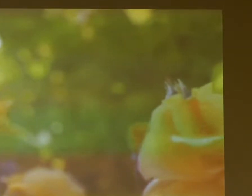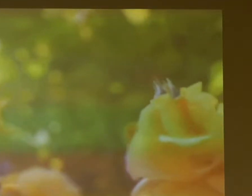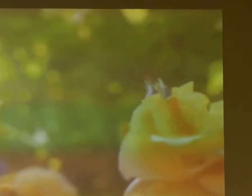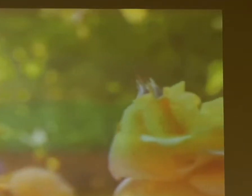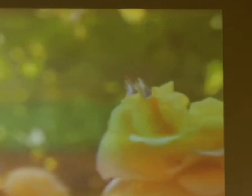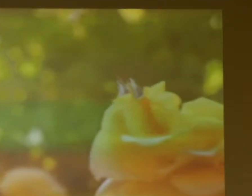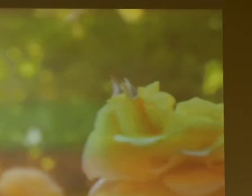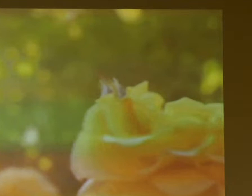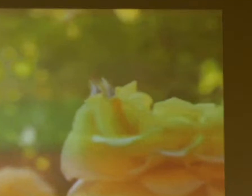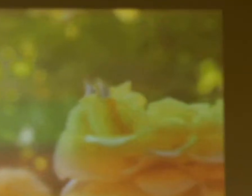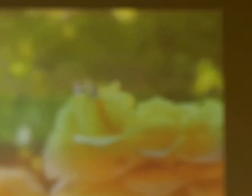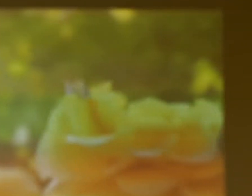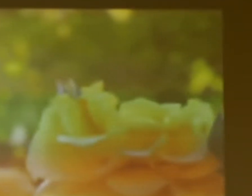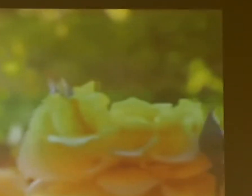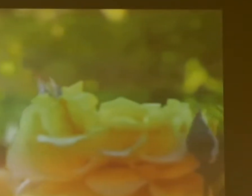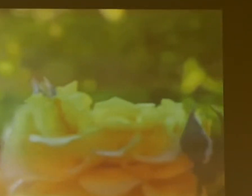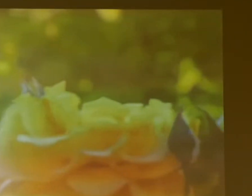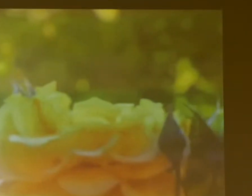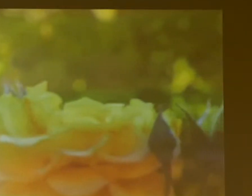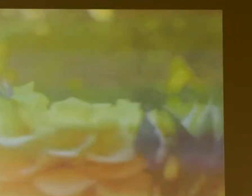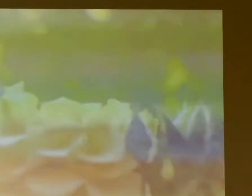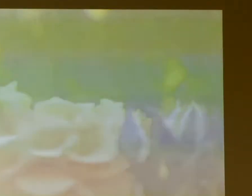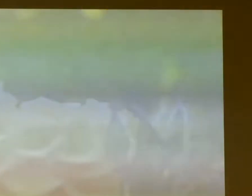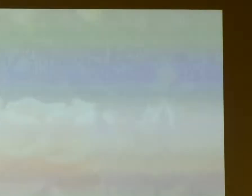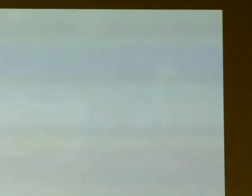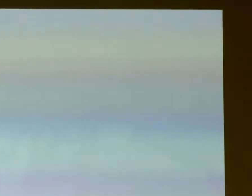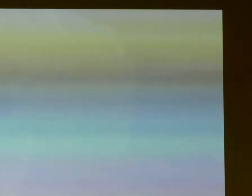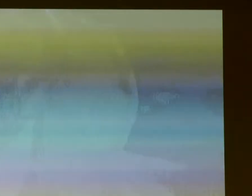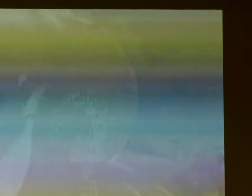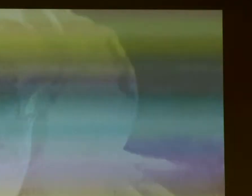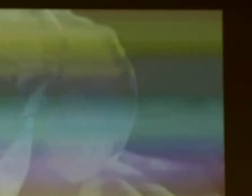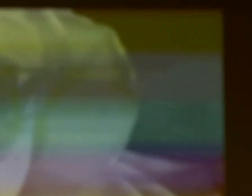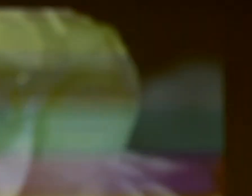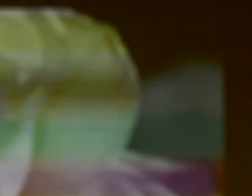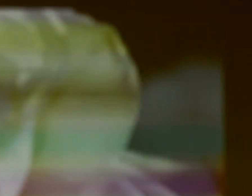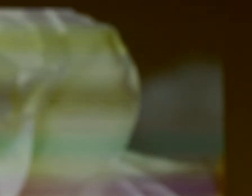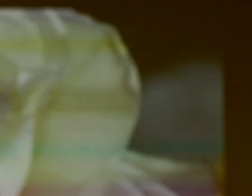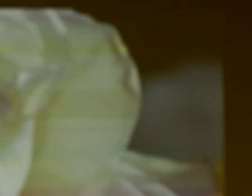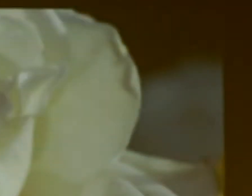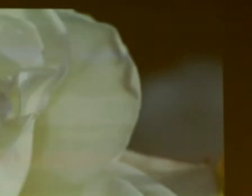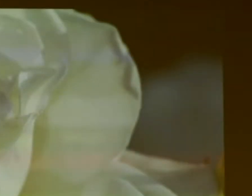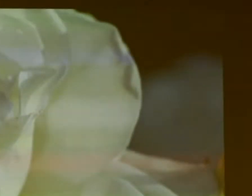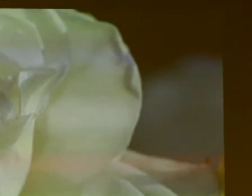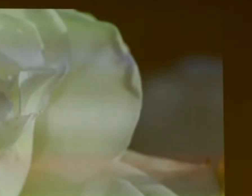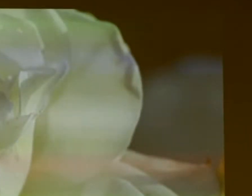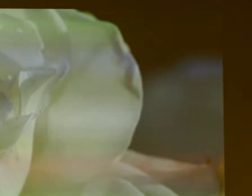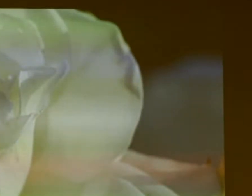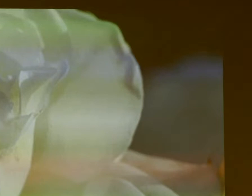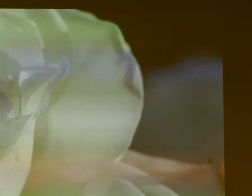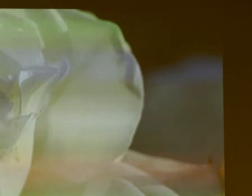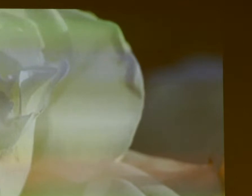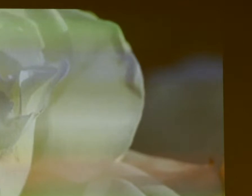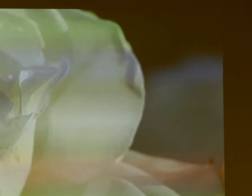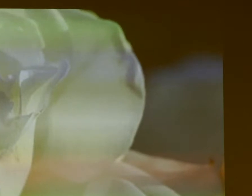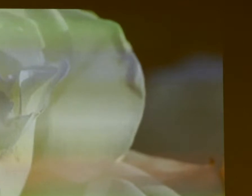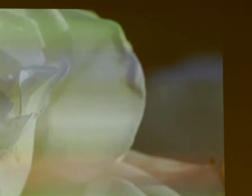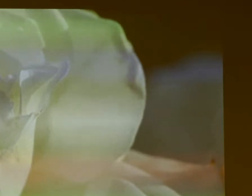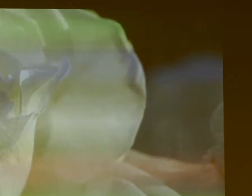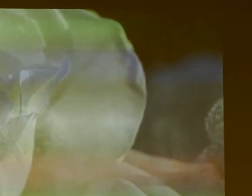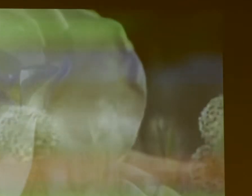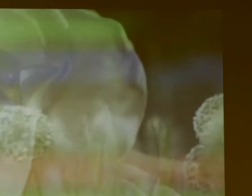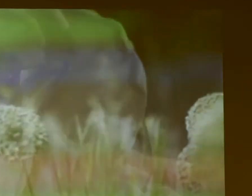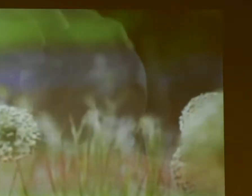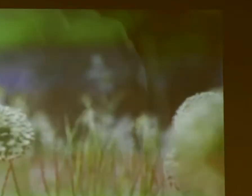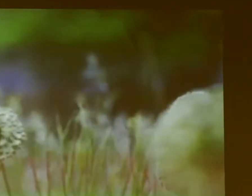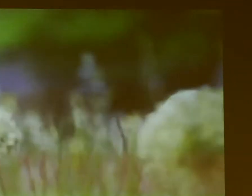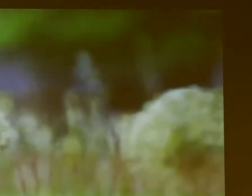Until the supermarket flies from the windowsill, through the day-old tea from